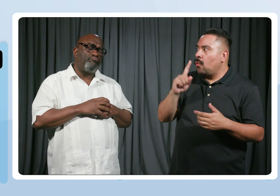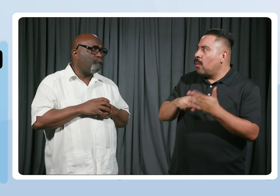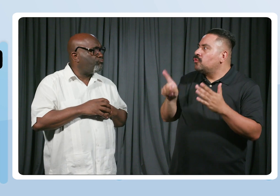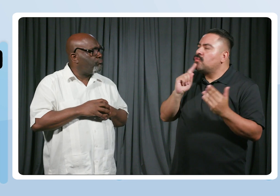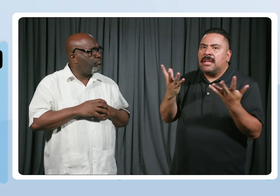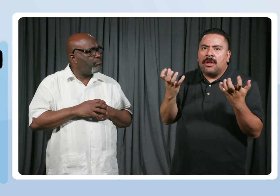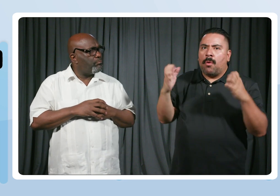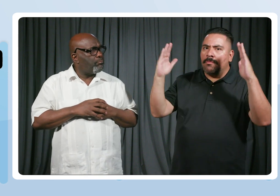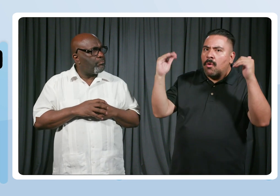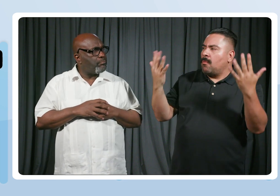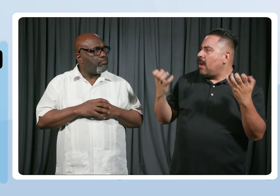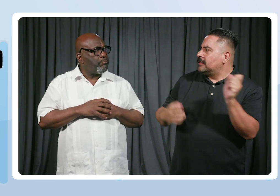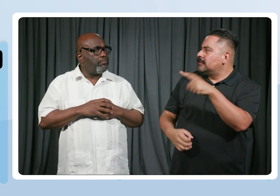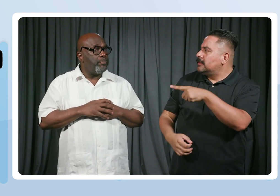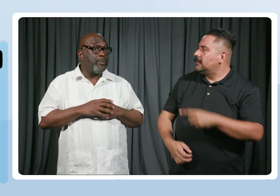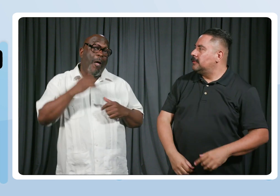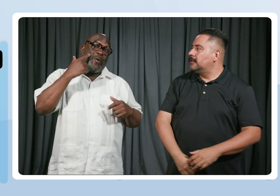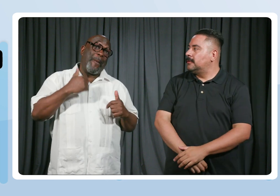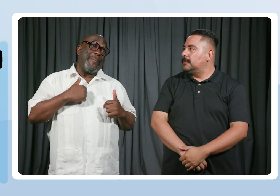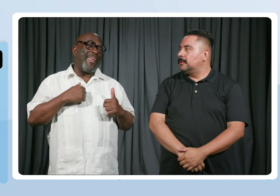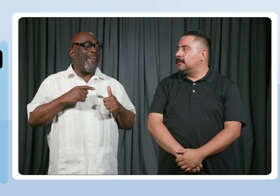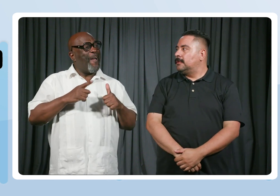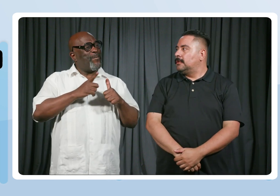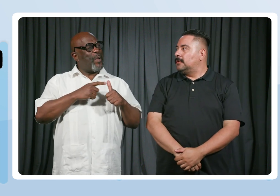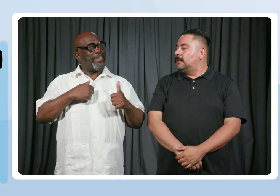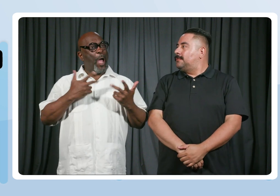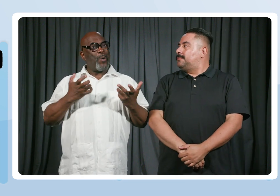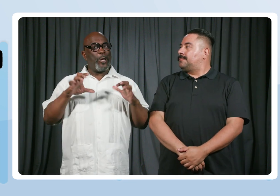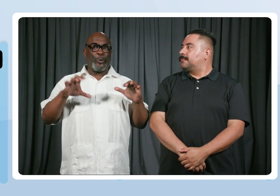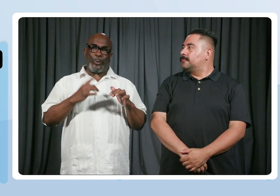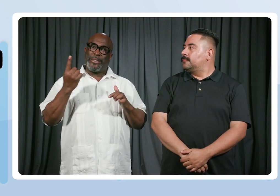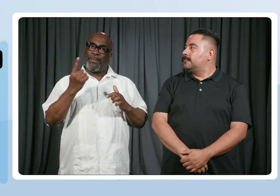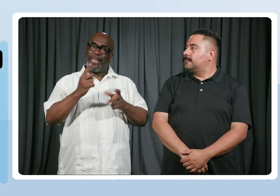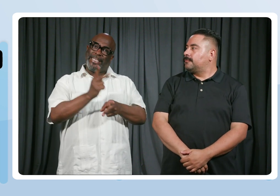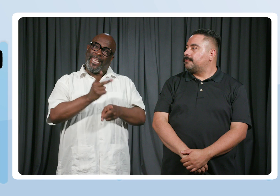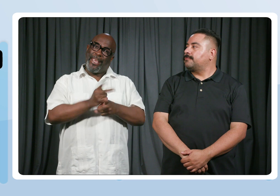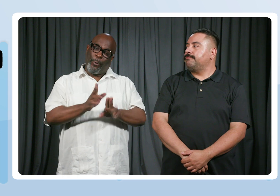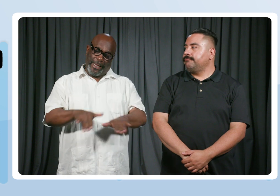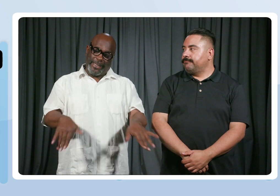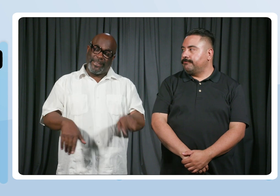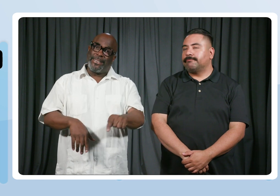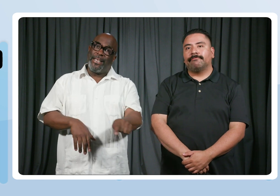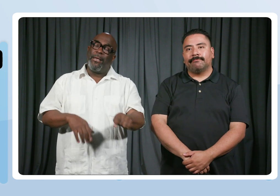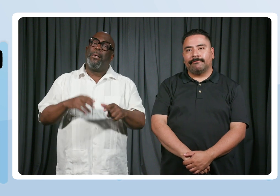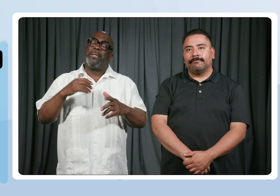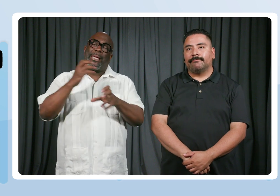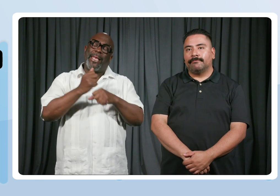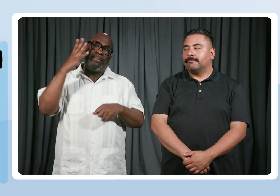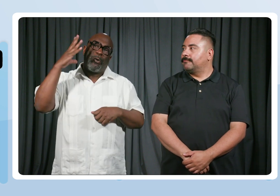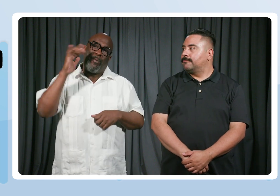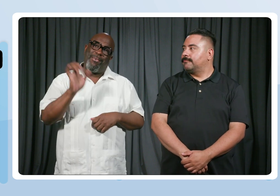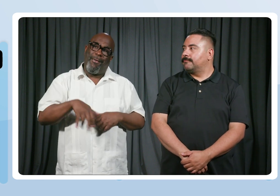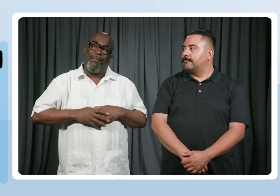hope to be doing this summer? But for me, I personally want to do something where it has to do with taking care of kids to get some type of experience with